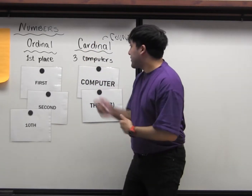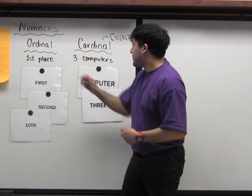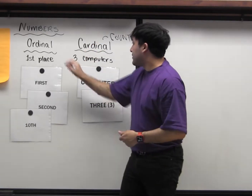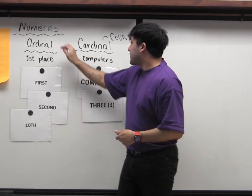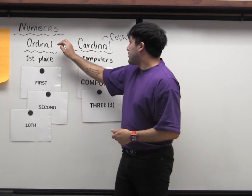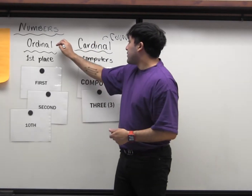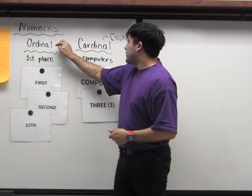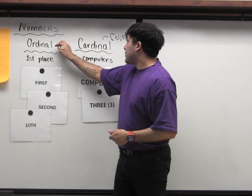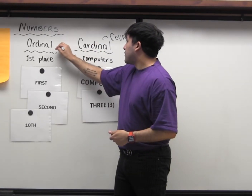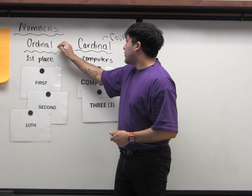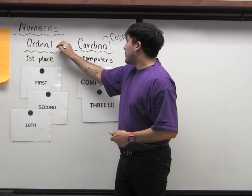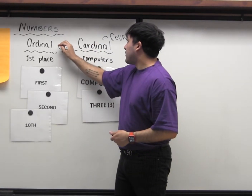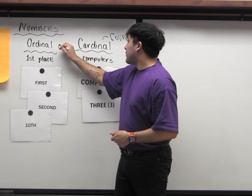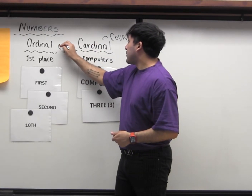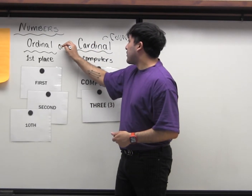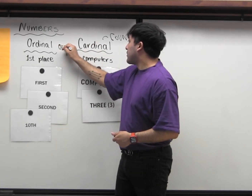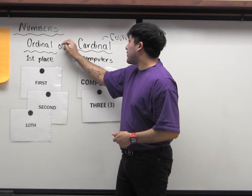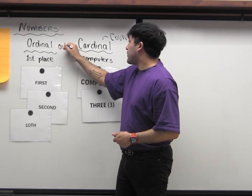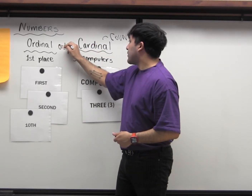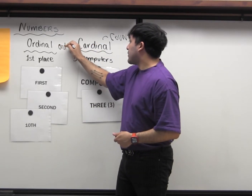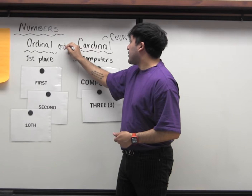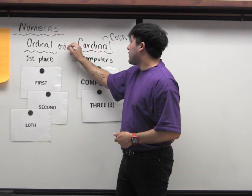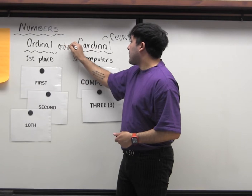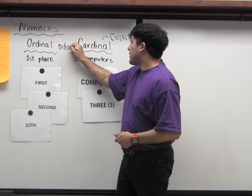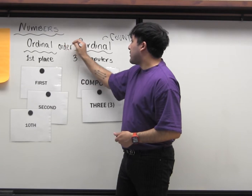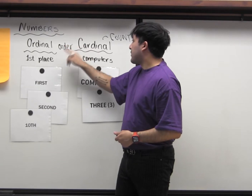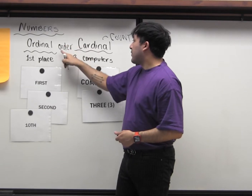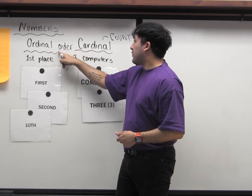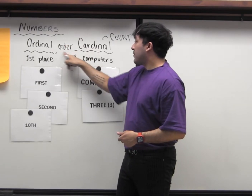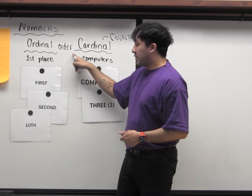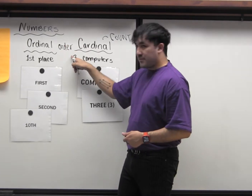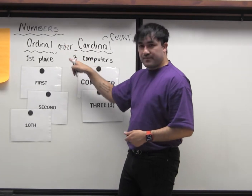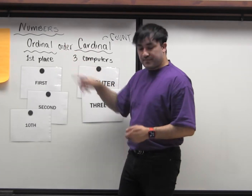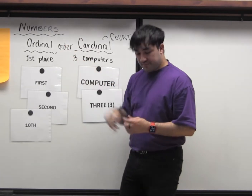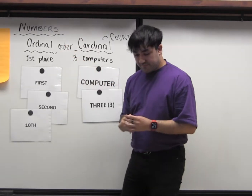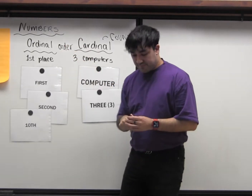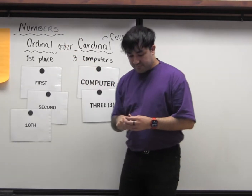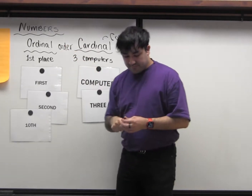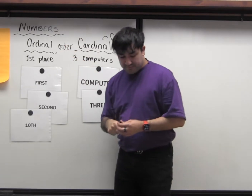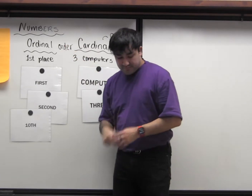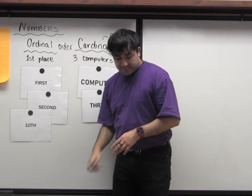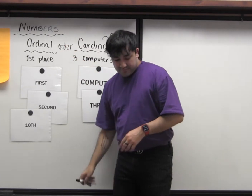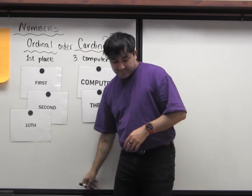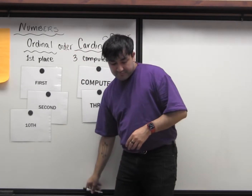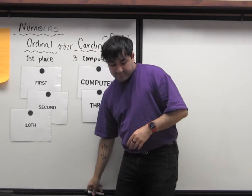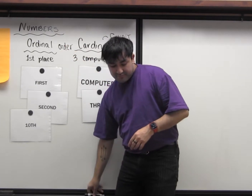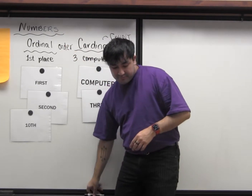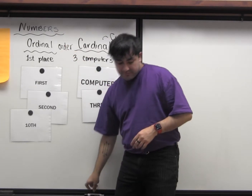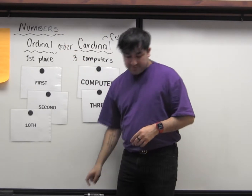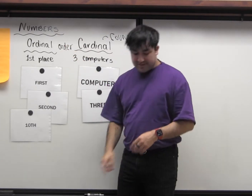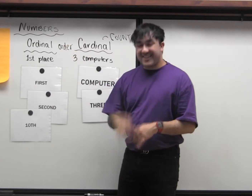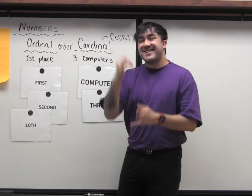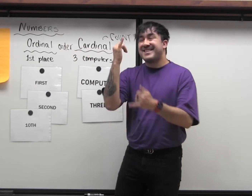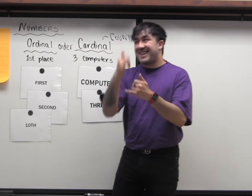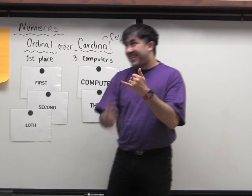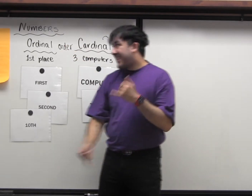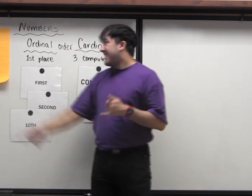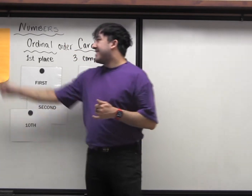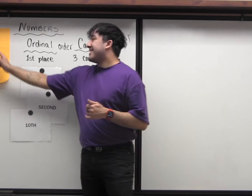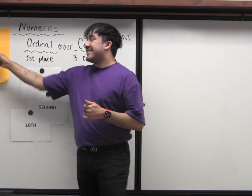and ordinal both start with O. So, right, cardinal and count both start with C.